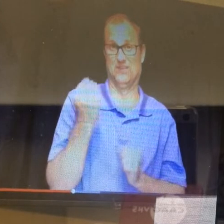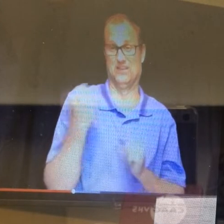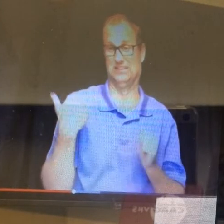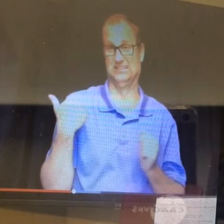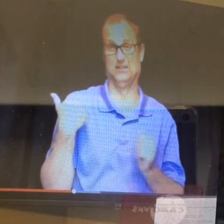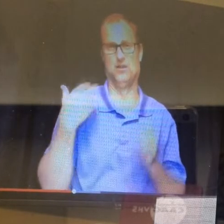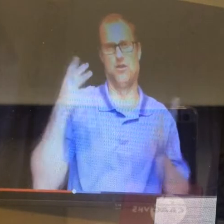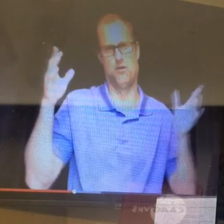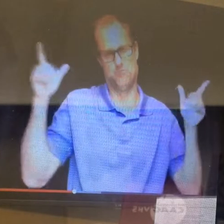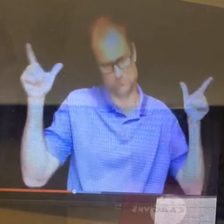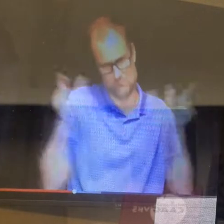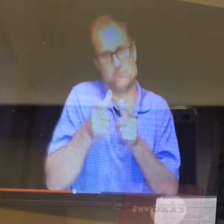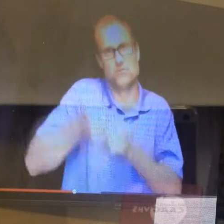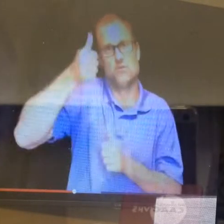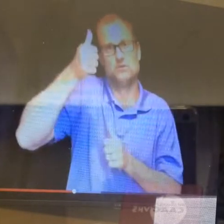Now since 1993,